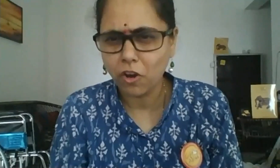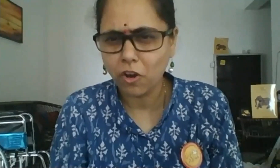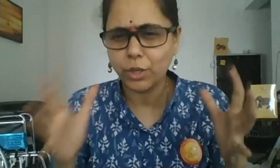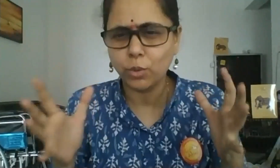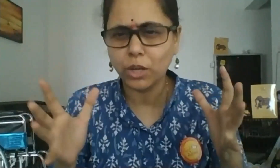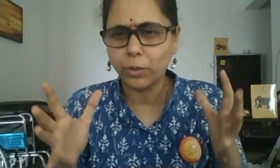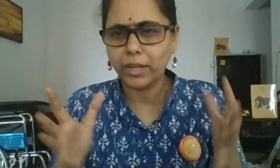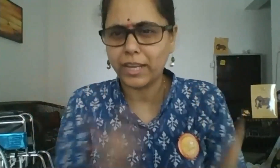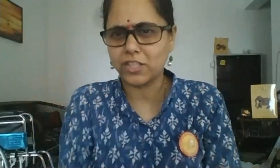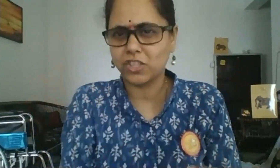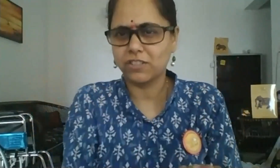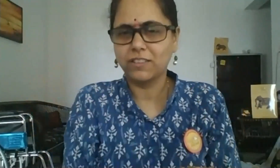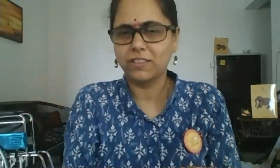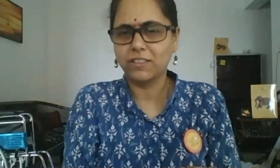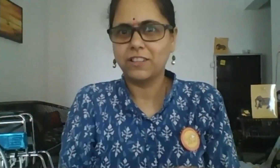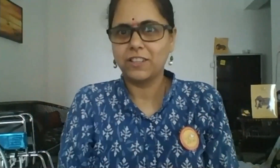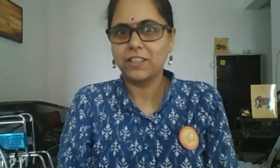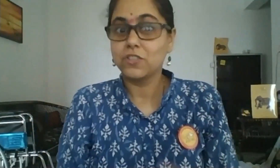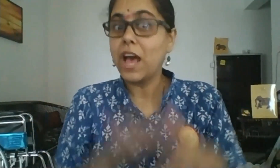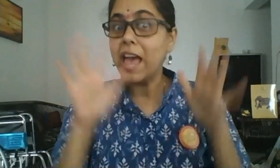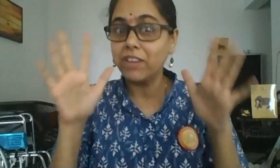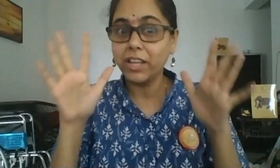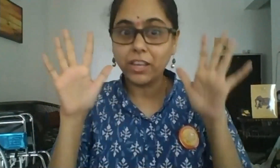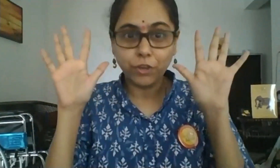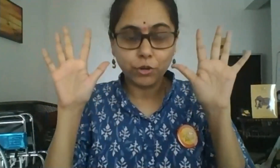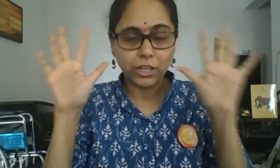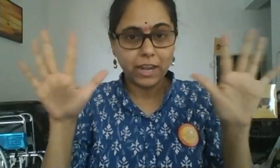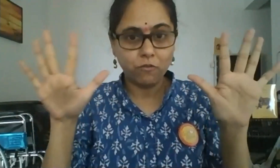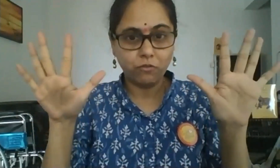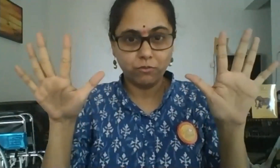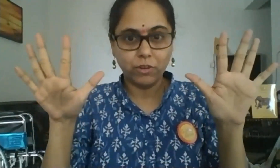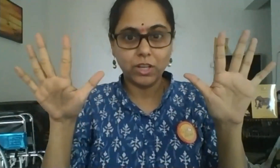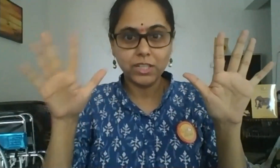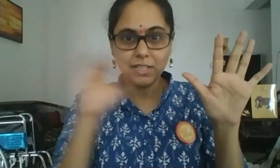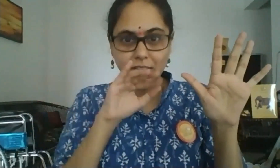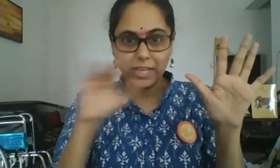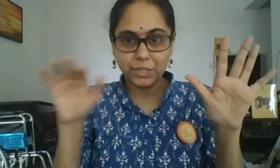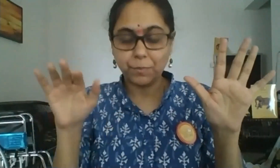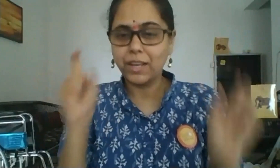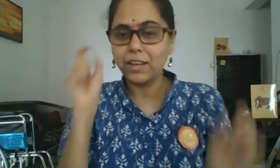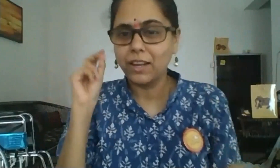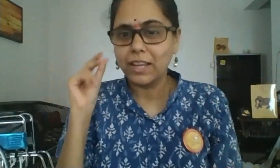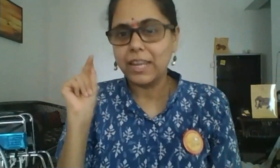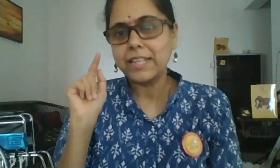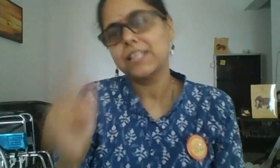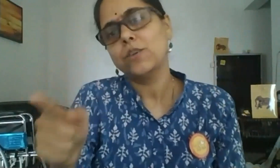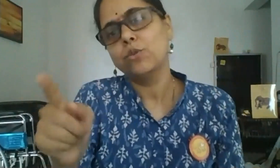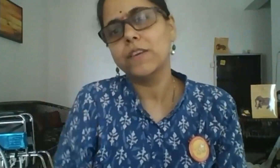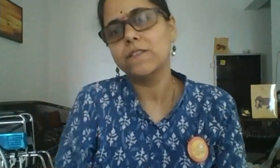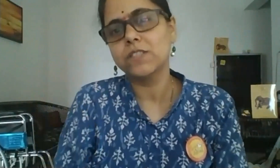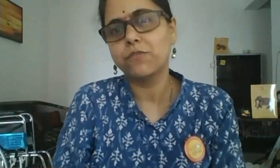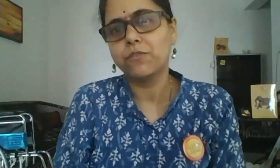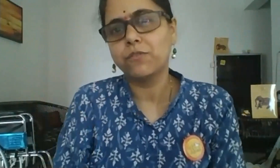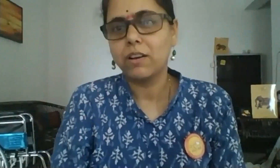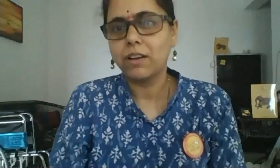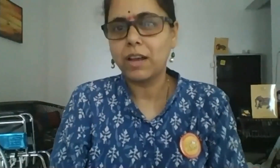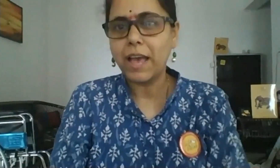we do a quick test? So I will give you 10 words. I'll spell. Let's see who gives